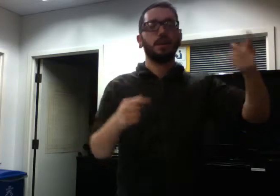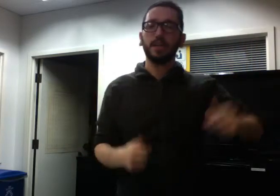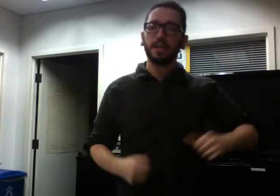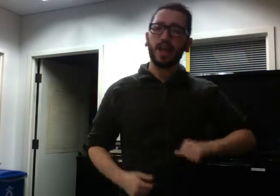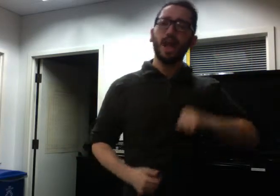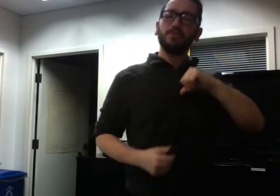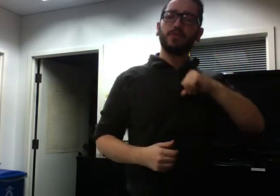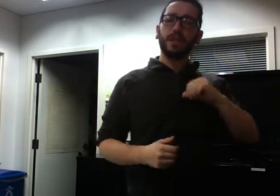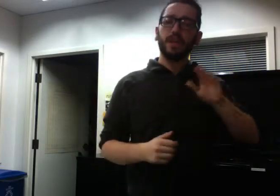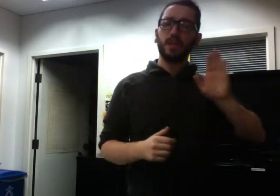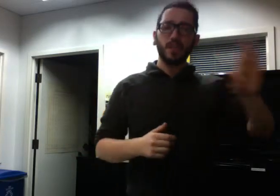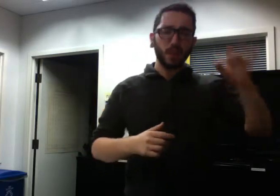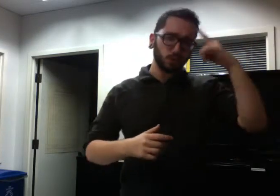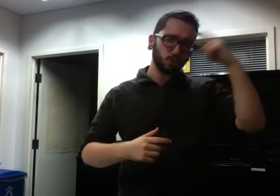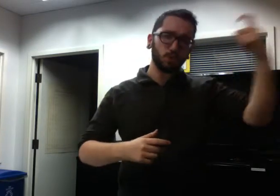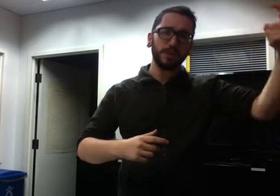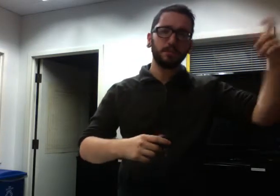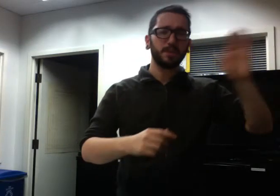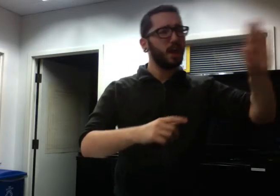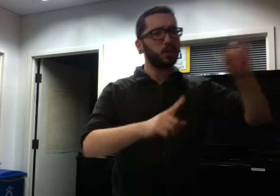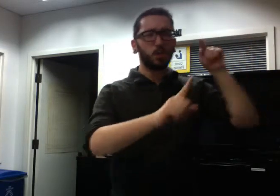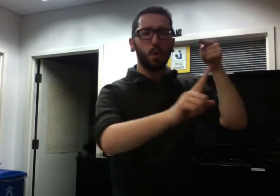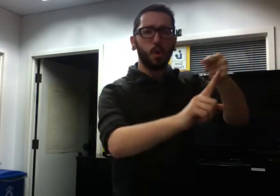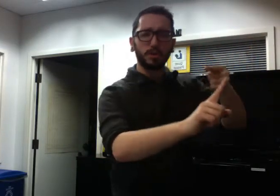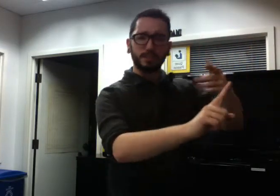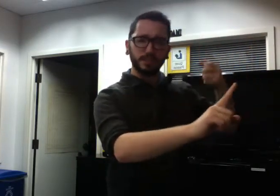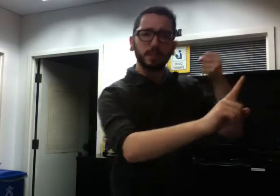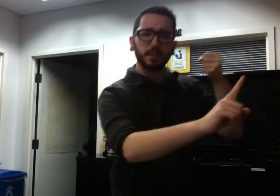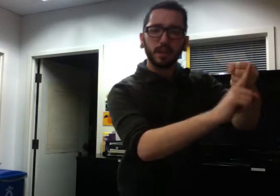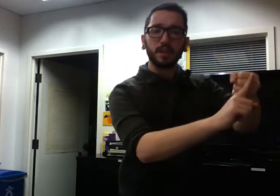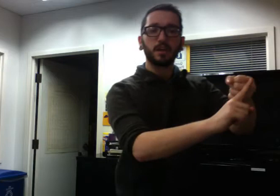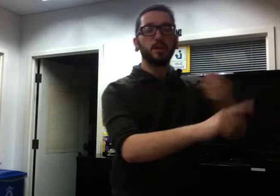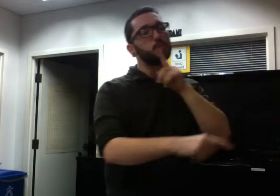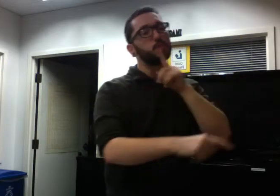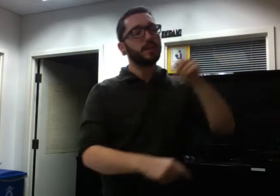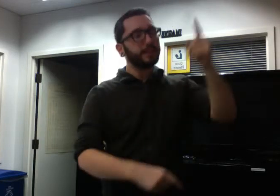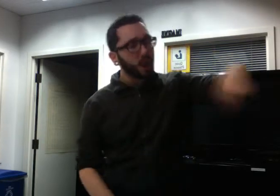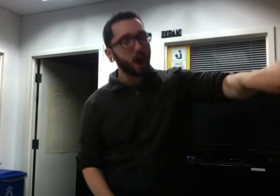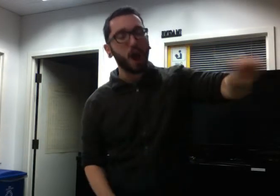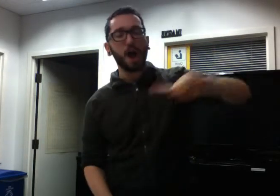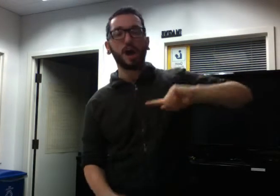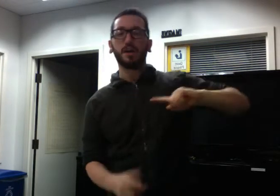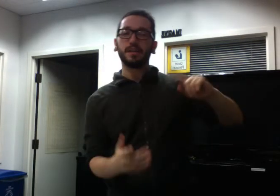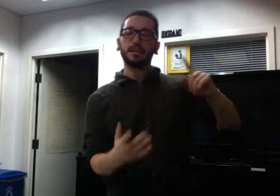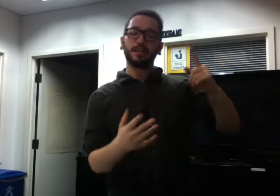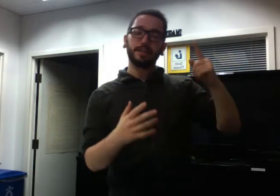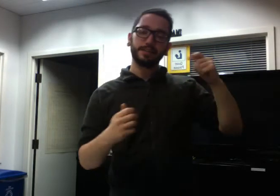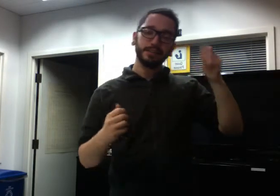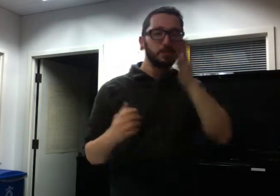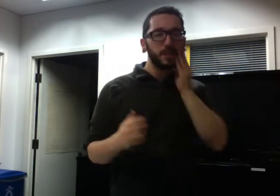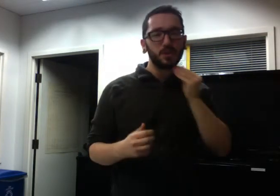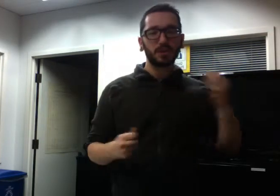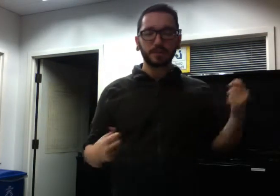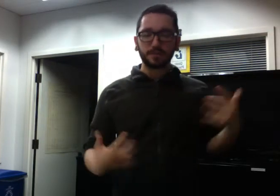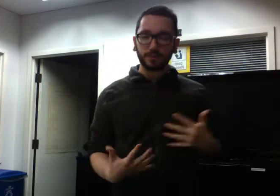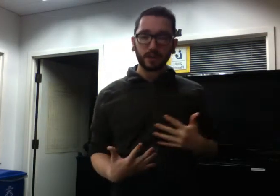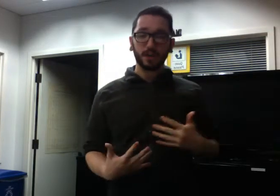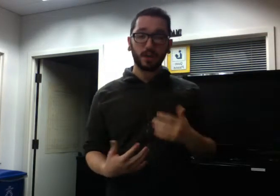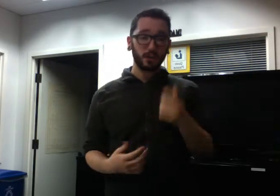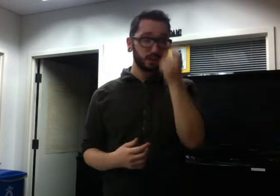reality, experience fear. Therefore, fear is not the problem. What we do